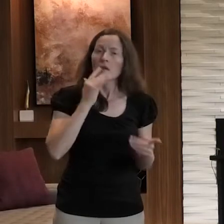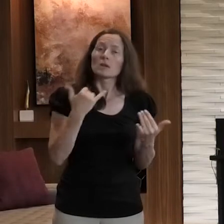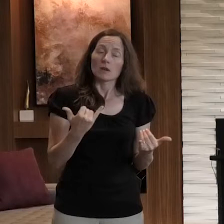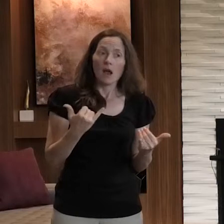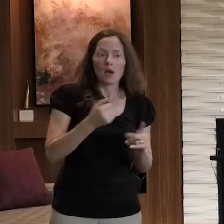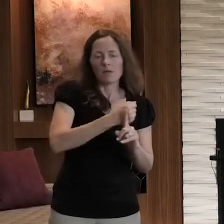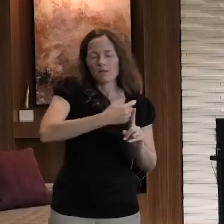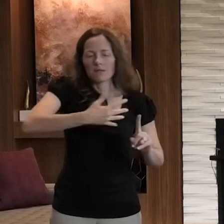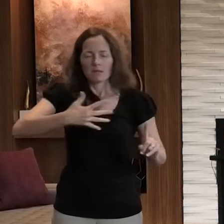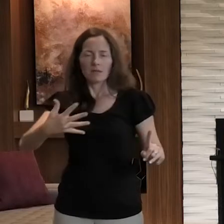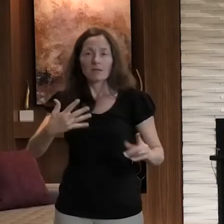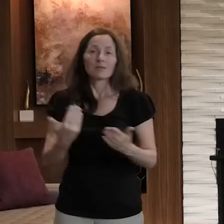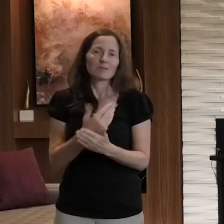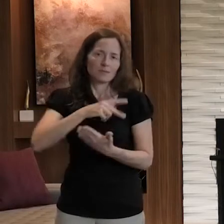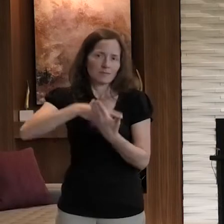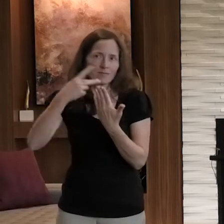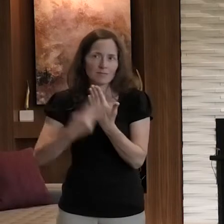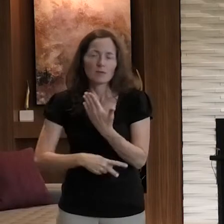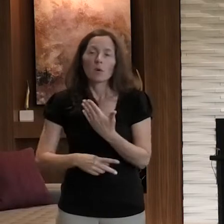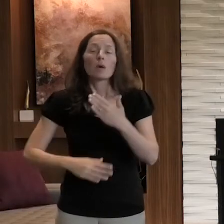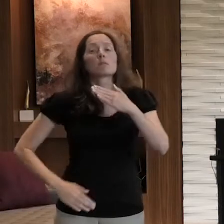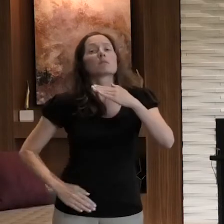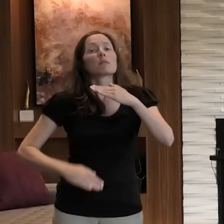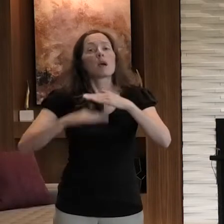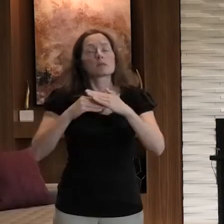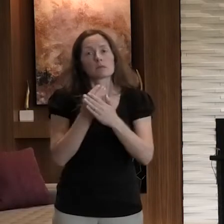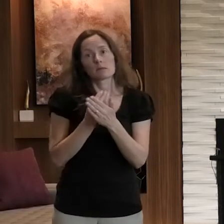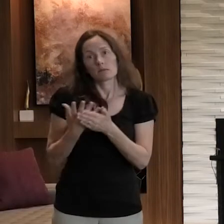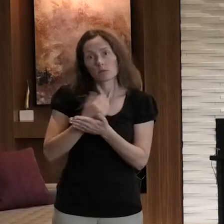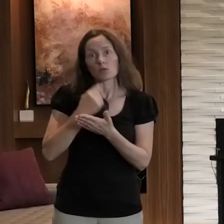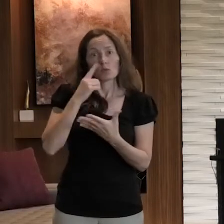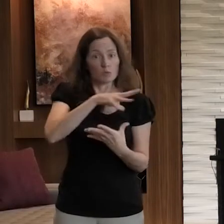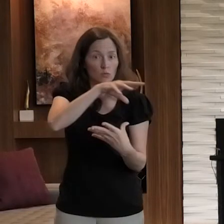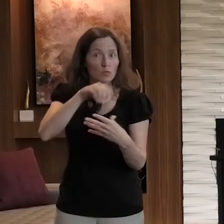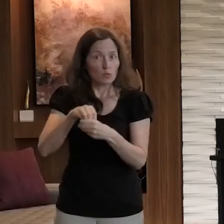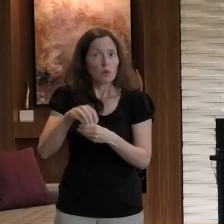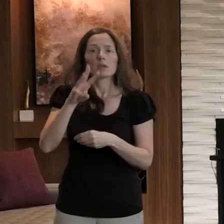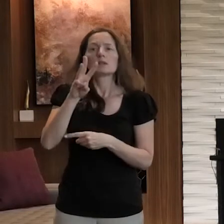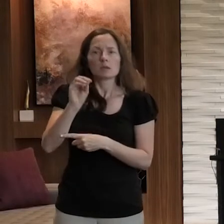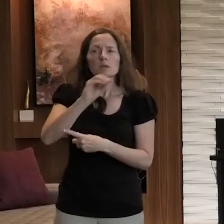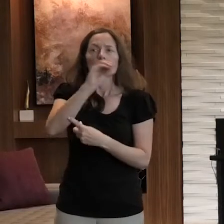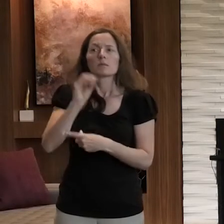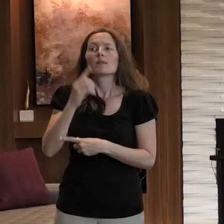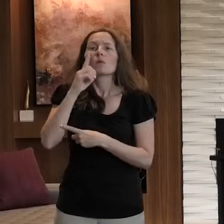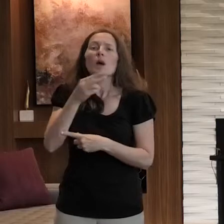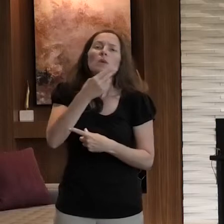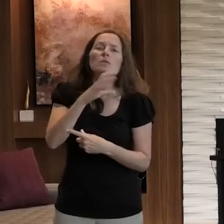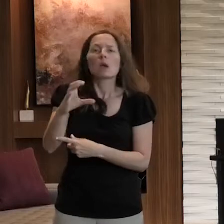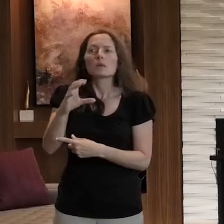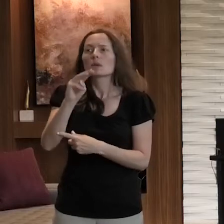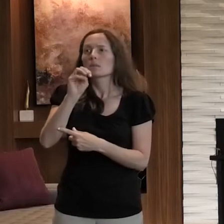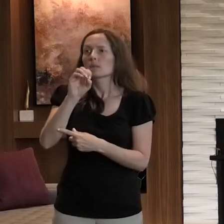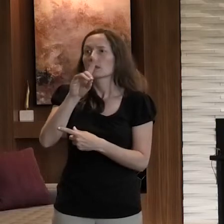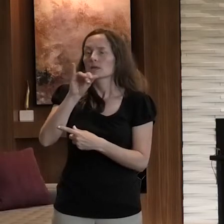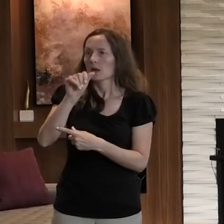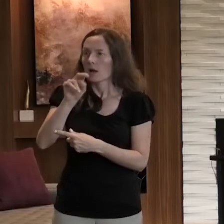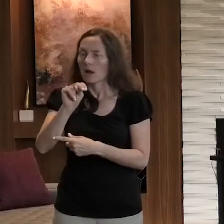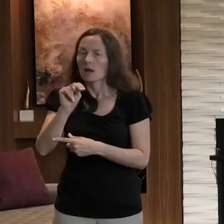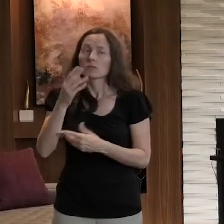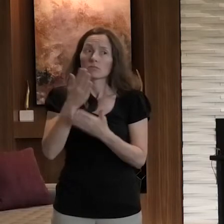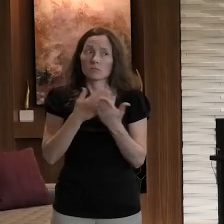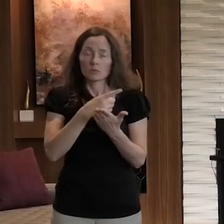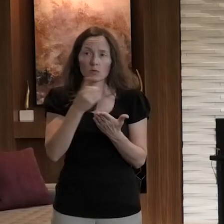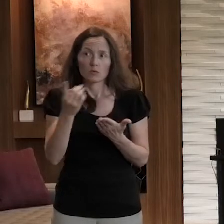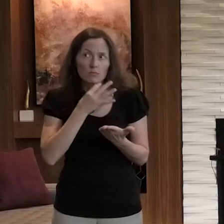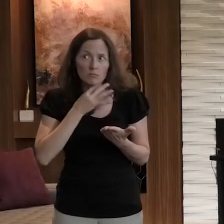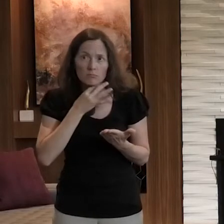The maximum income to participate is 60% of the Howard County median. And for those of you that might not have that number right off the tip